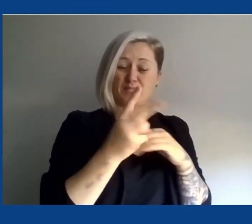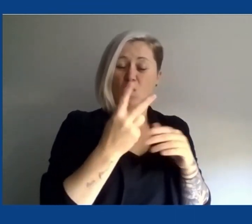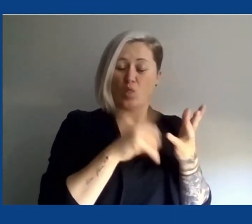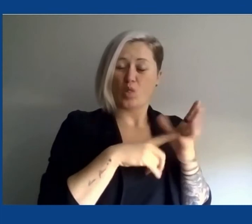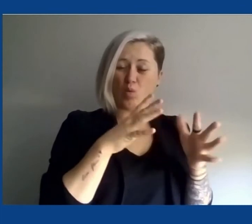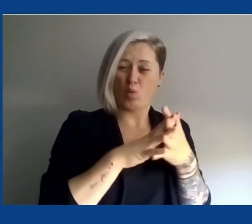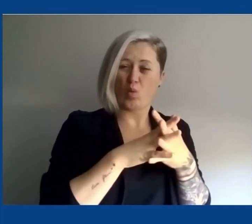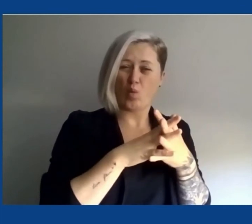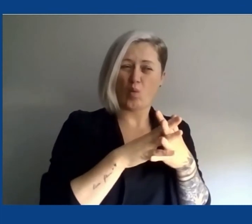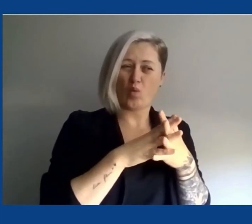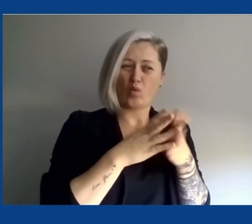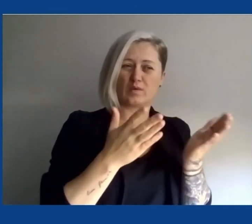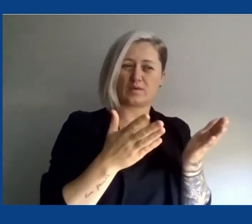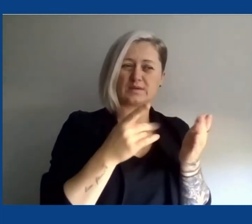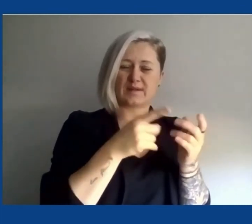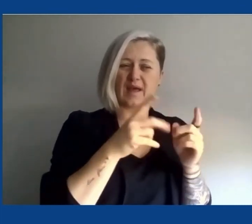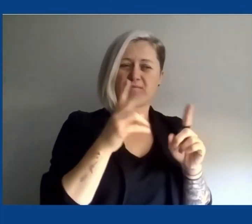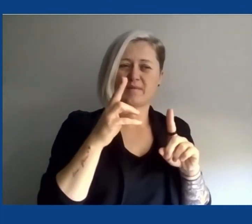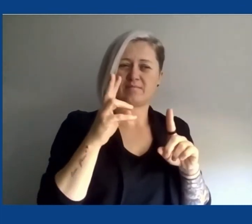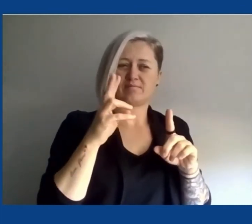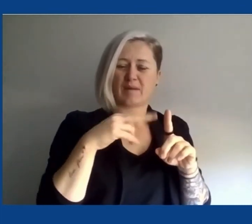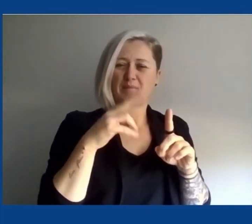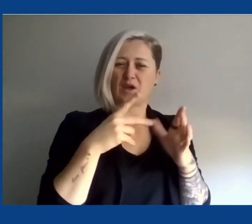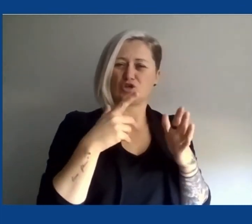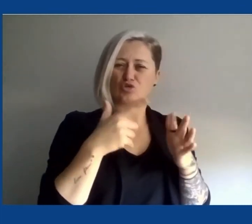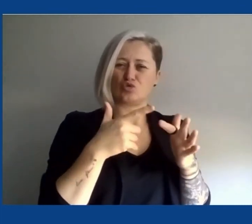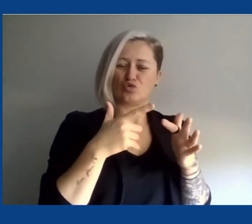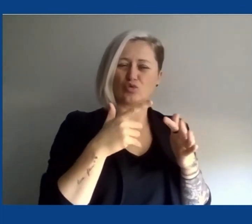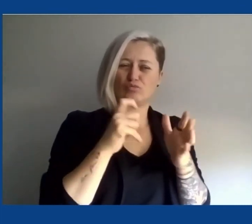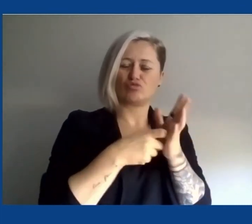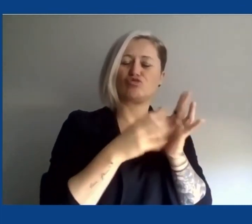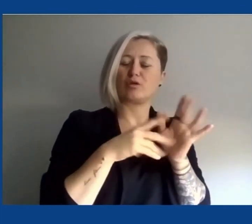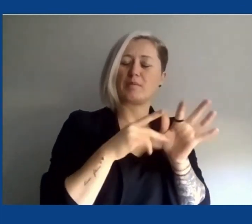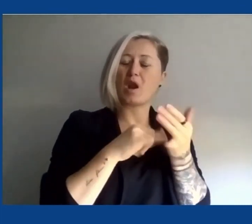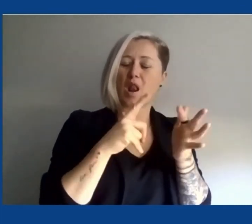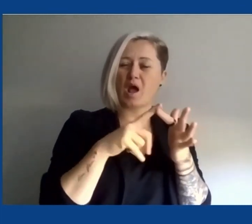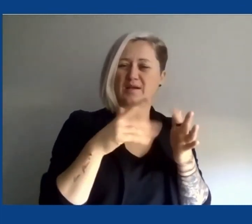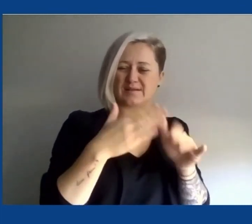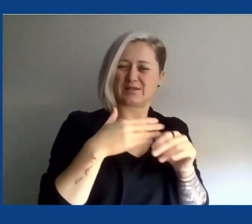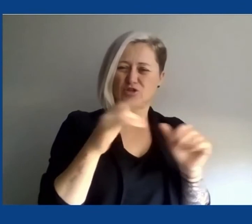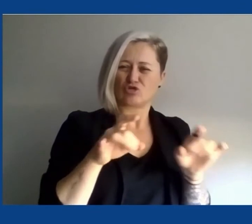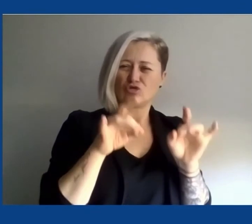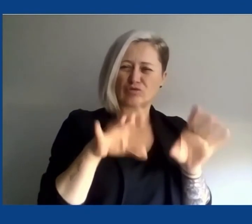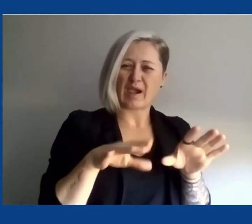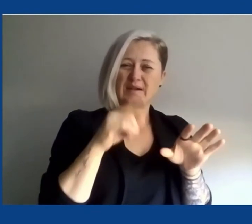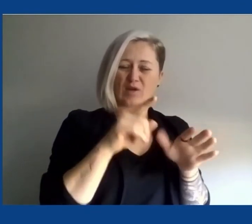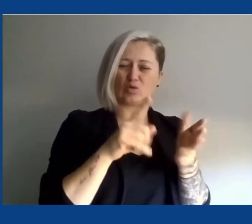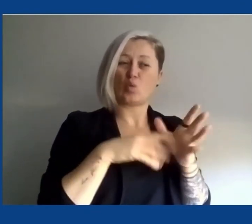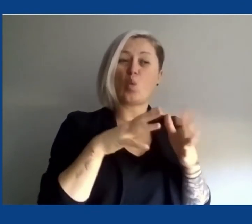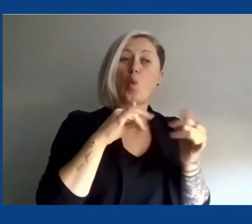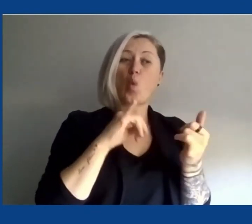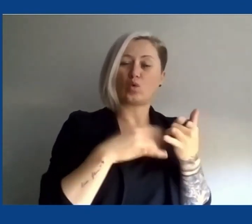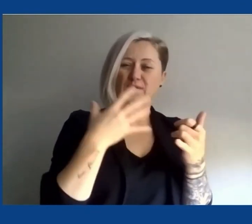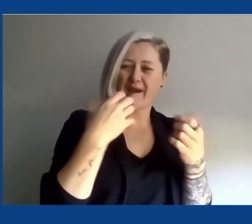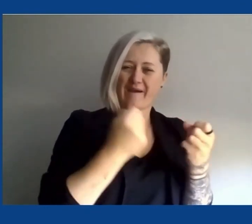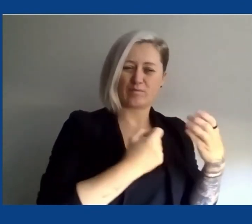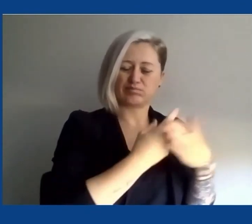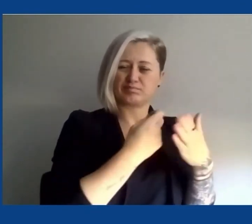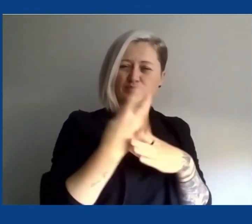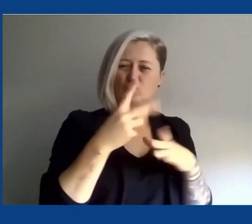their application work to criminalise Indigenous Australians. Such laws, they operate in two different ways in